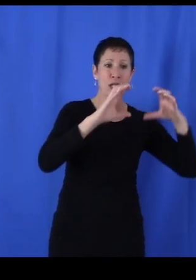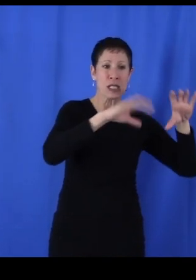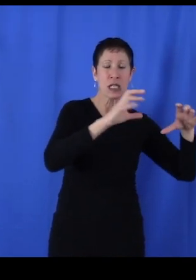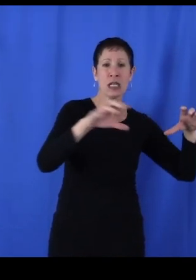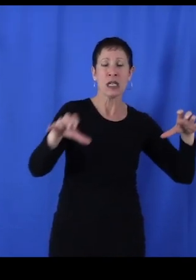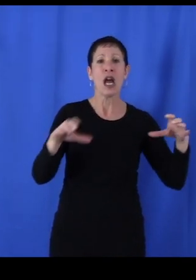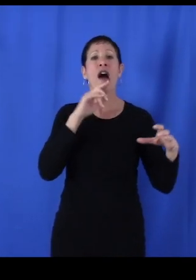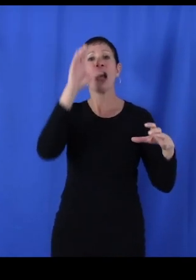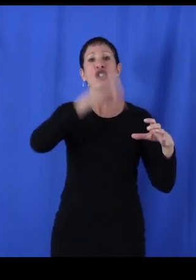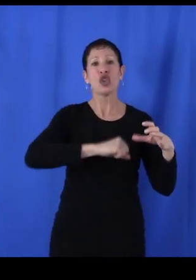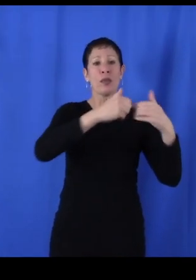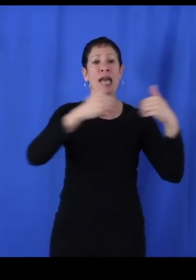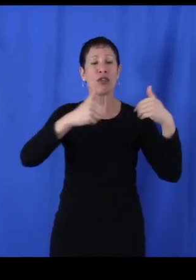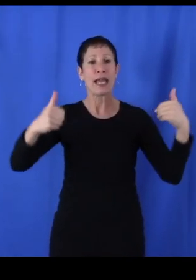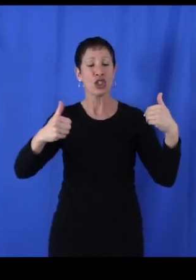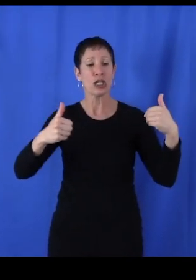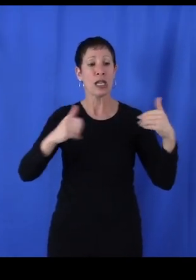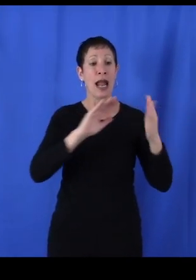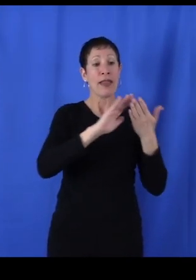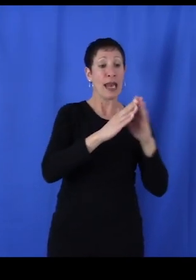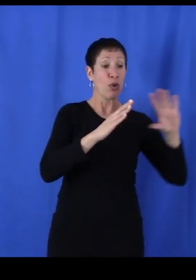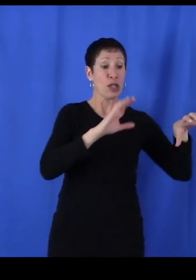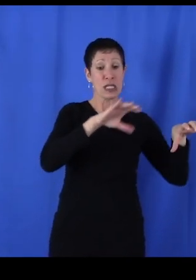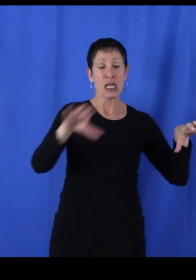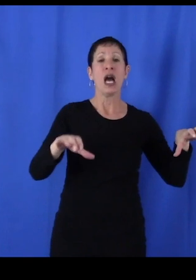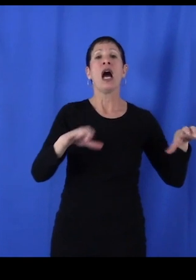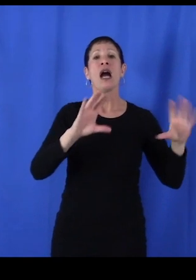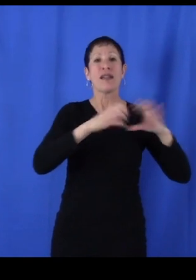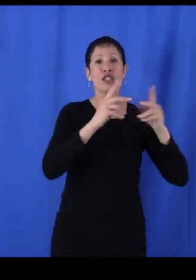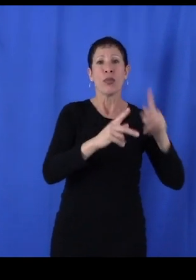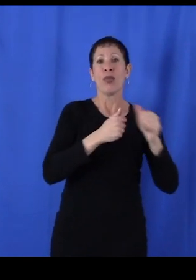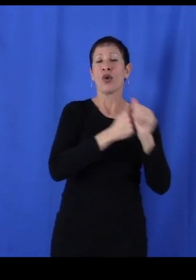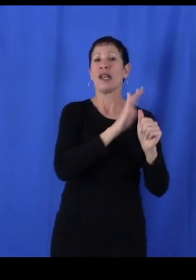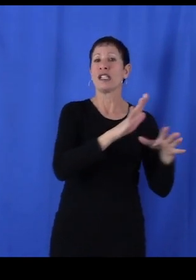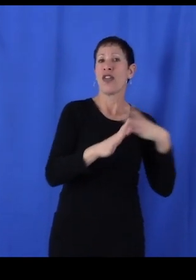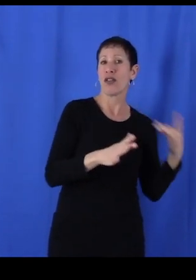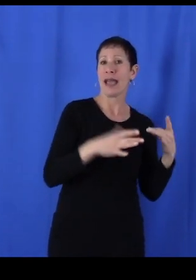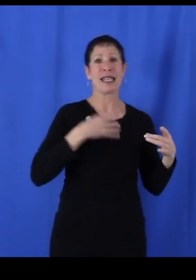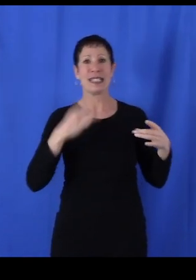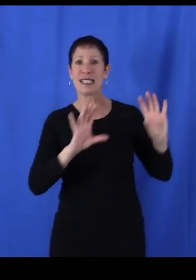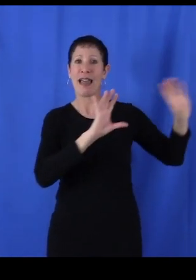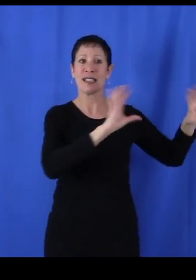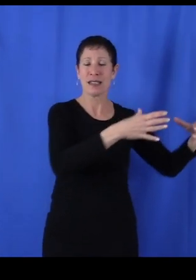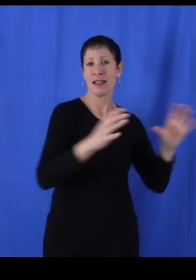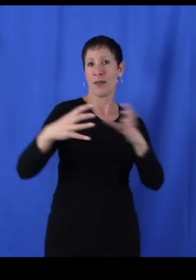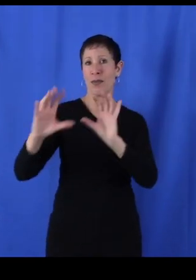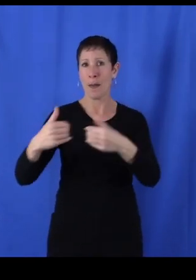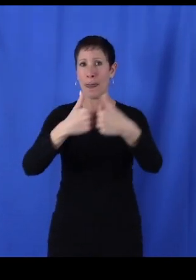cluster people according to their likes and dislikes. And this segregation matters,